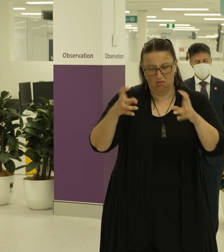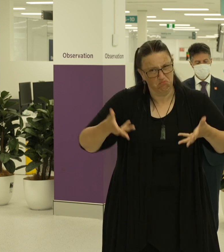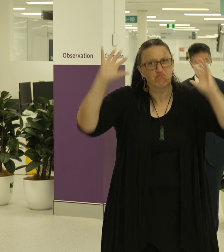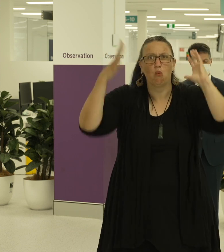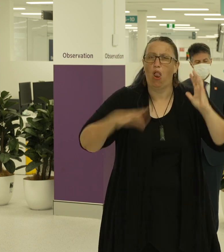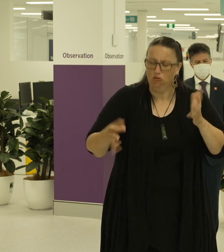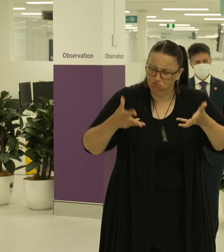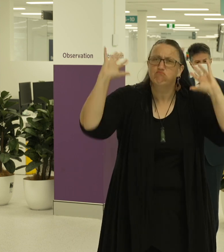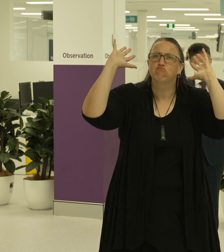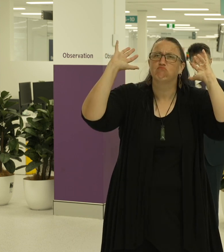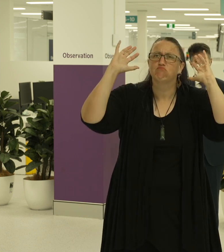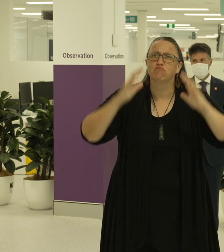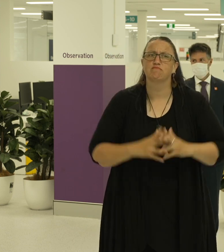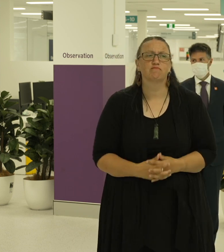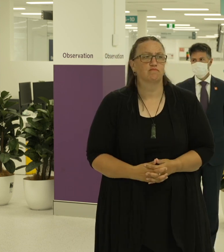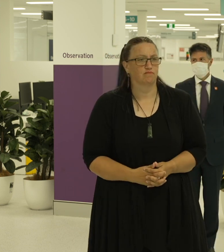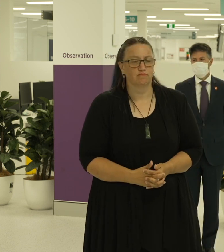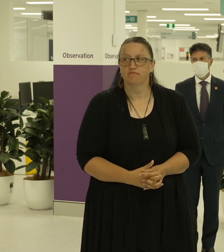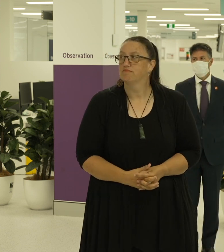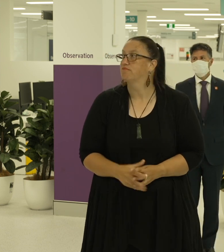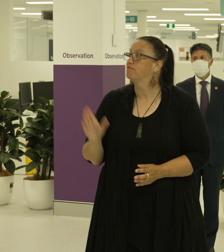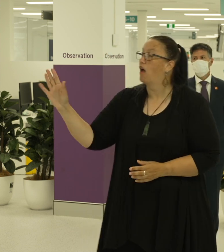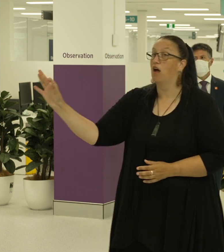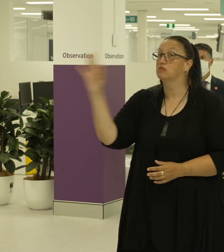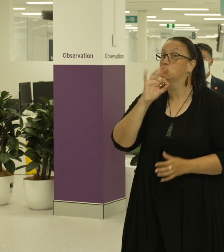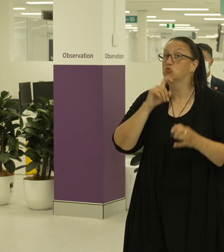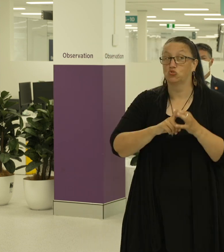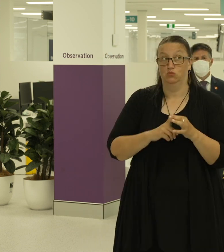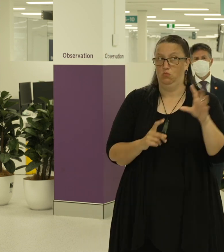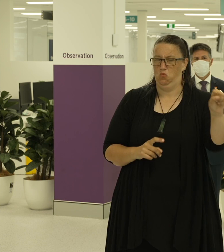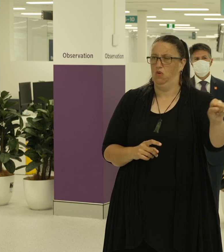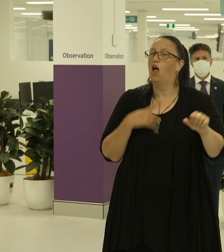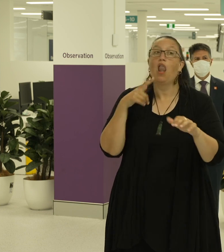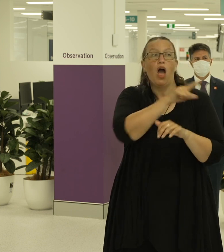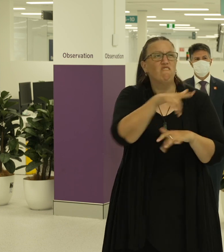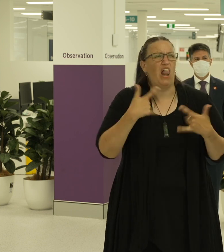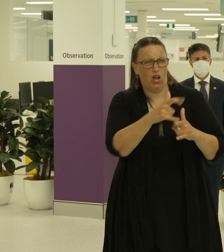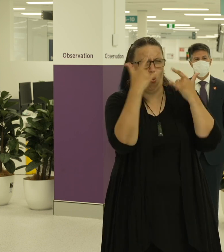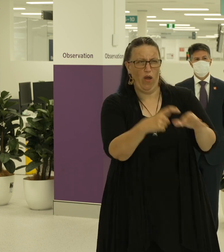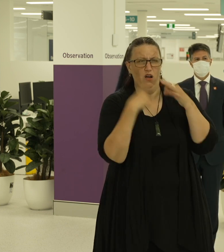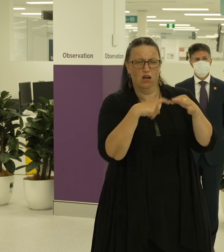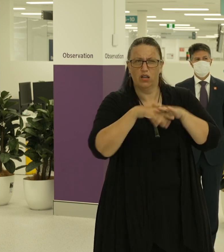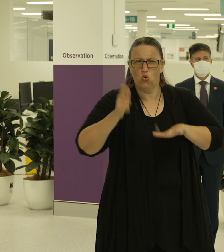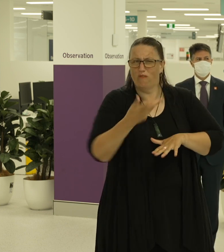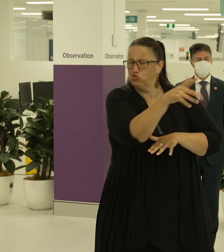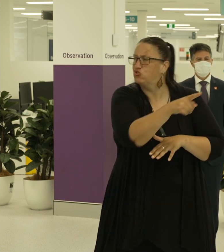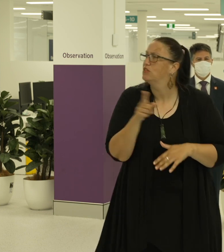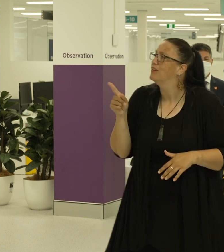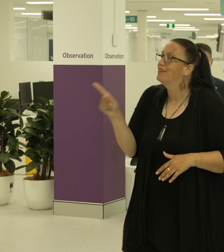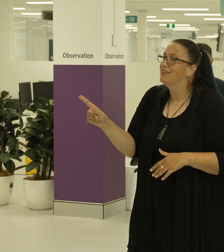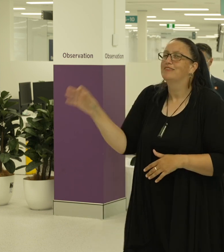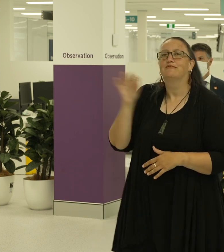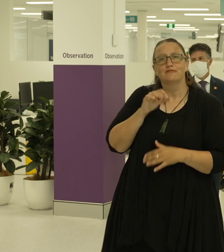on with it. Let's do this. Yes, James. Briefly on another matter. I'll come back for your cross-examination shortly, James. Yes. There's been